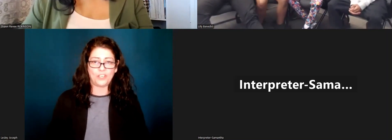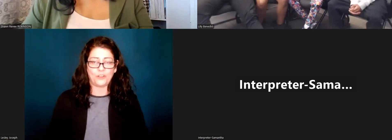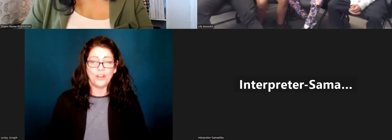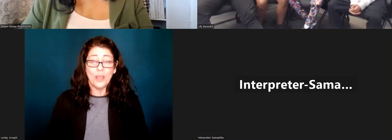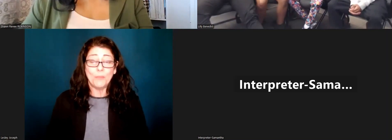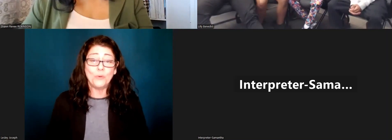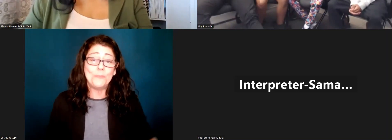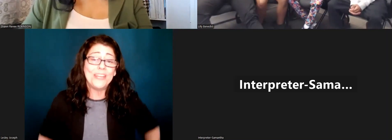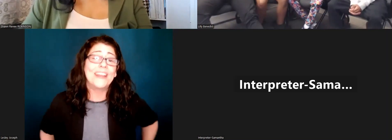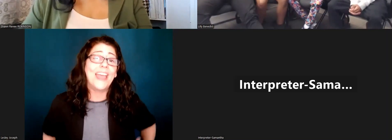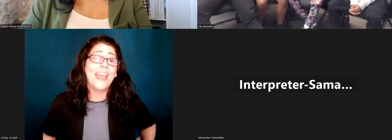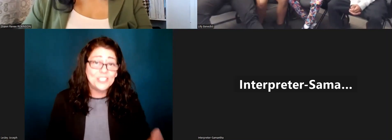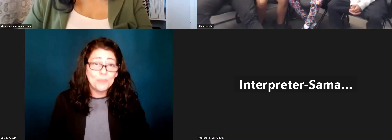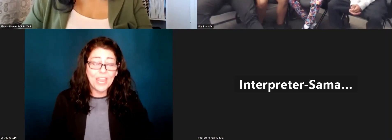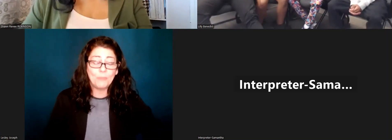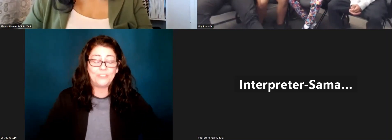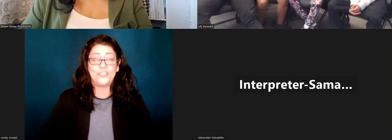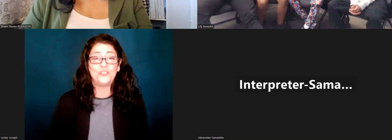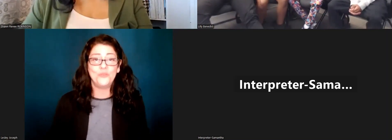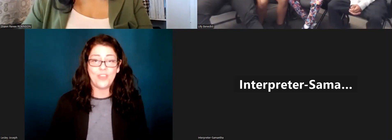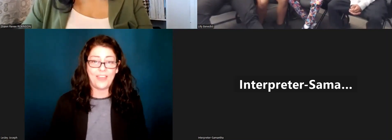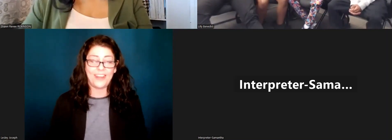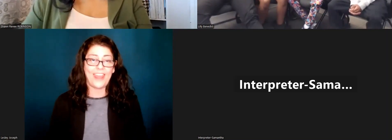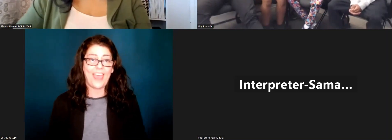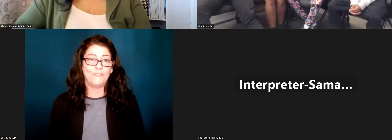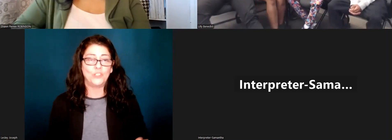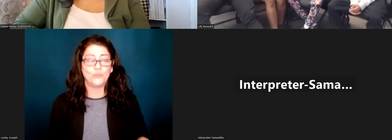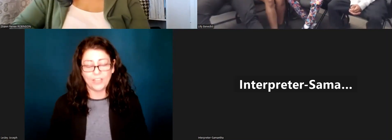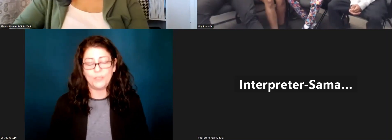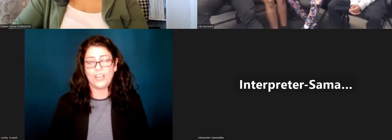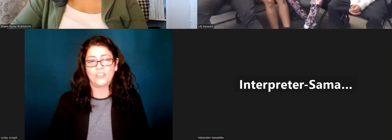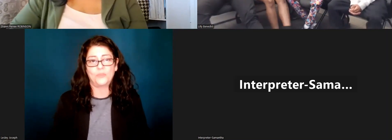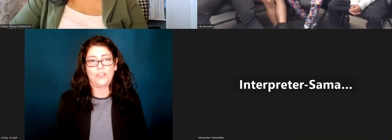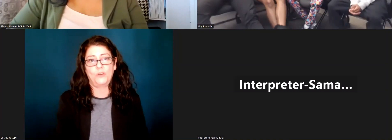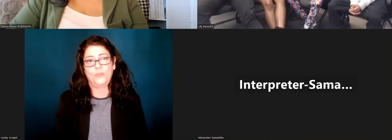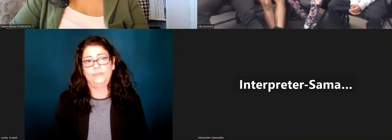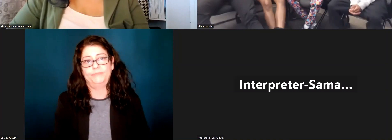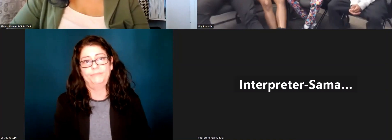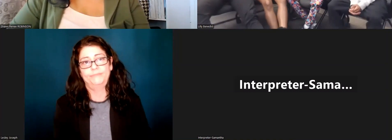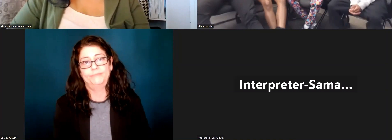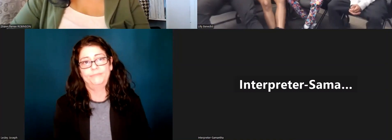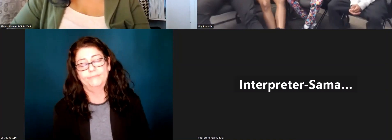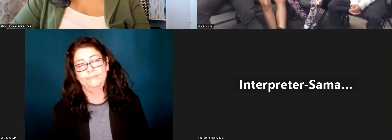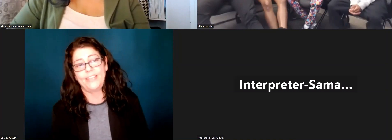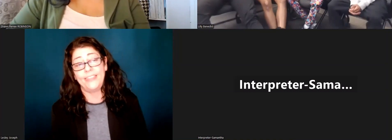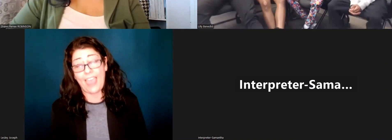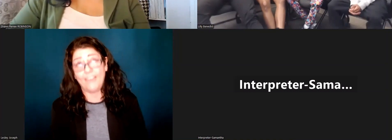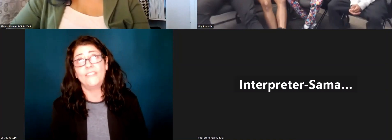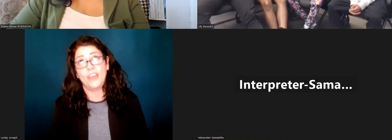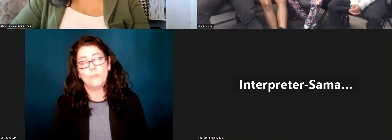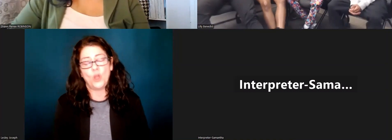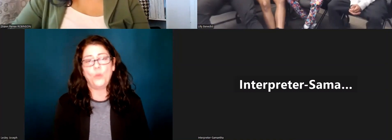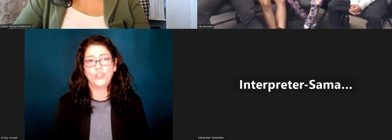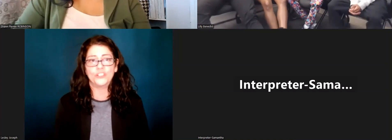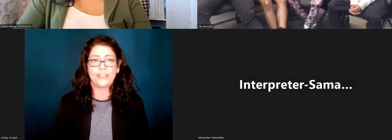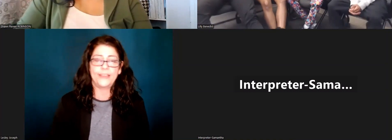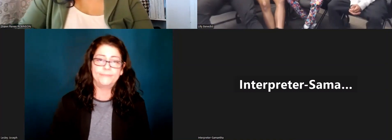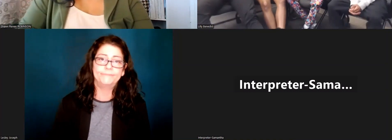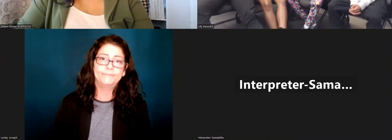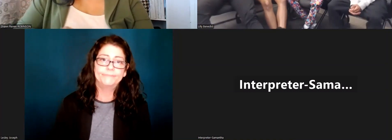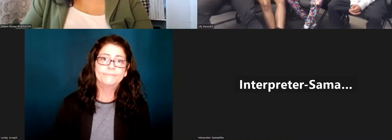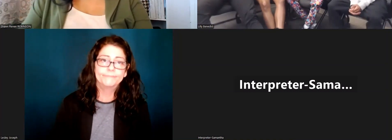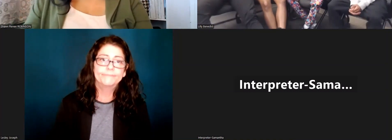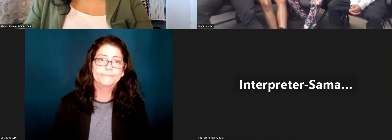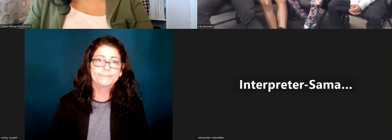communicate with each other. But it would be nice to be able to do that and have direct communication with everyone and have them know what you're